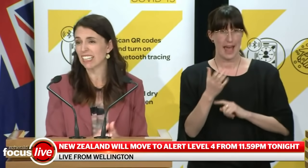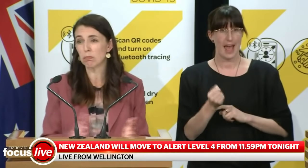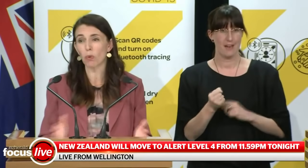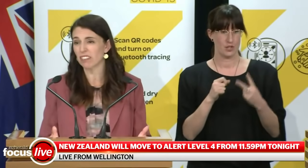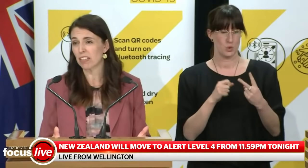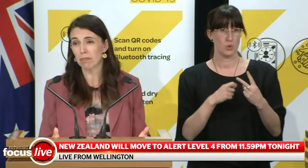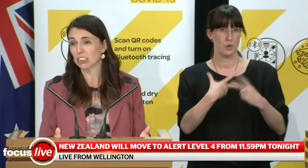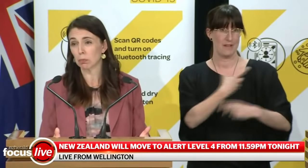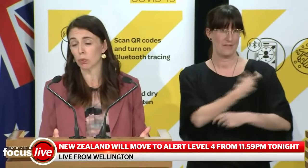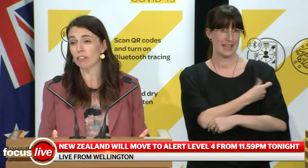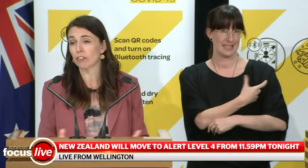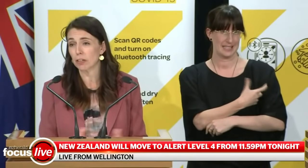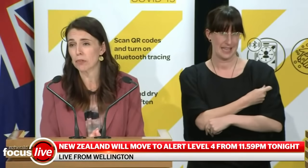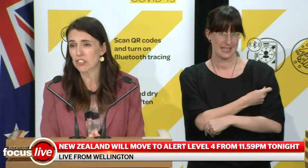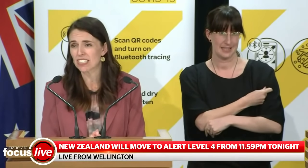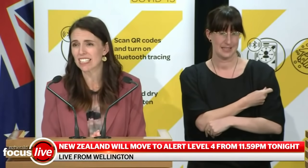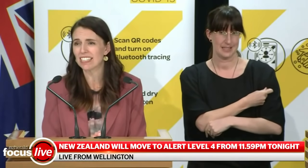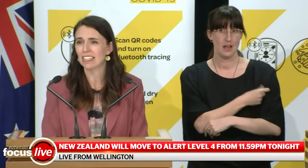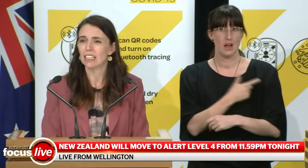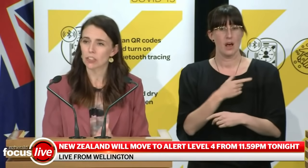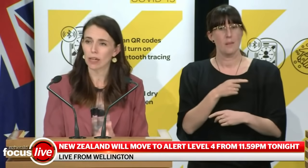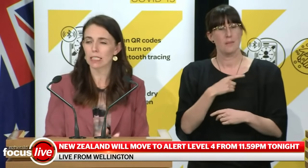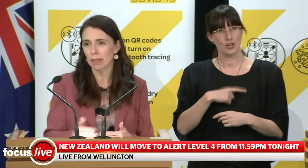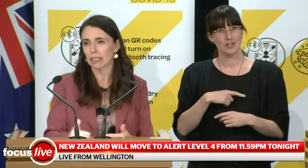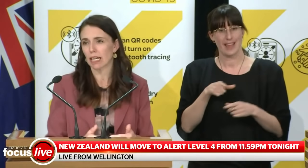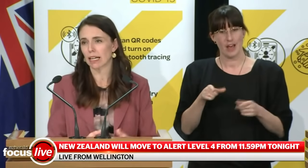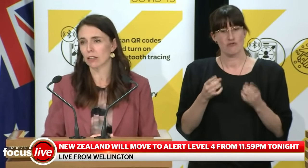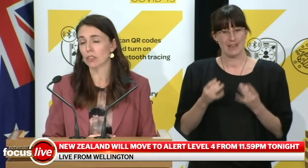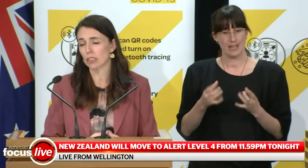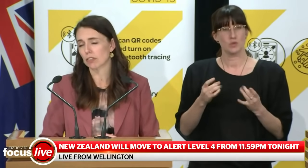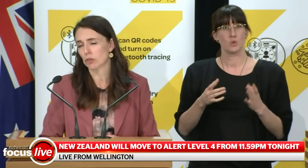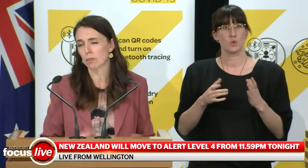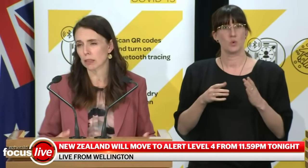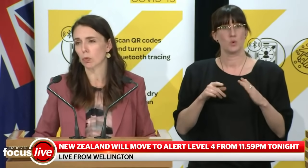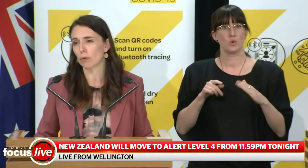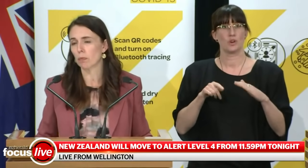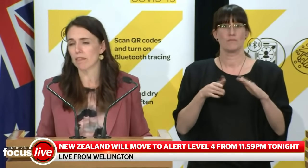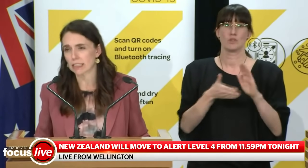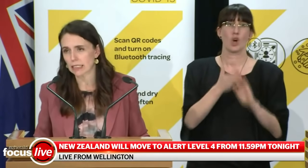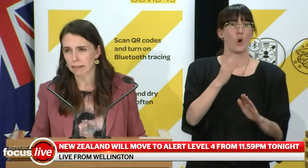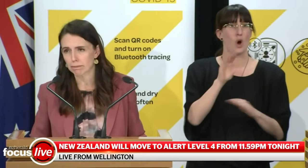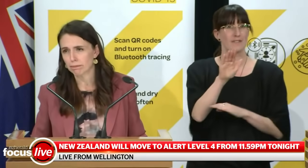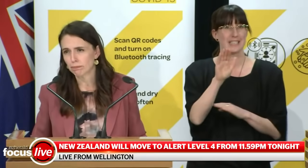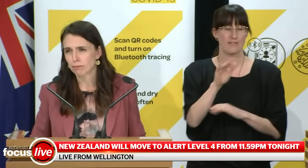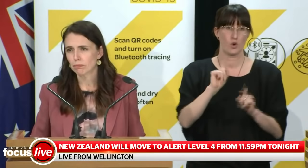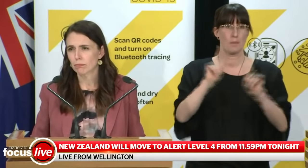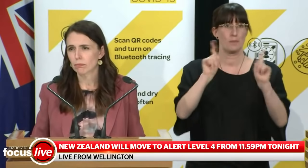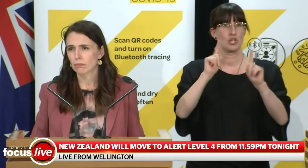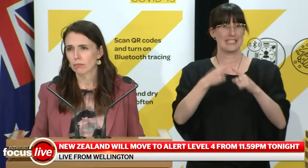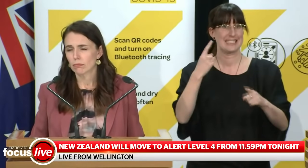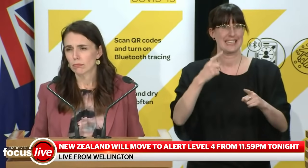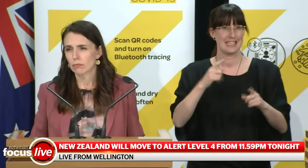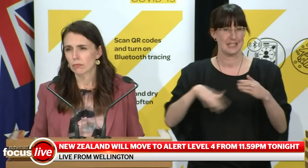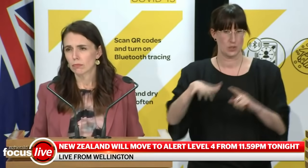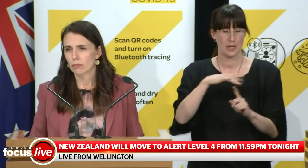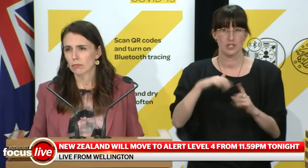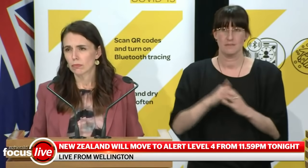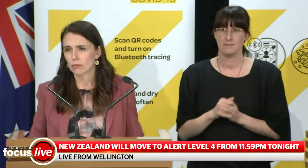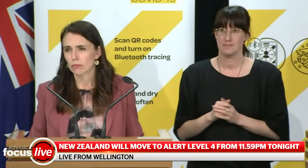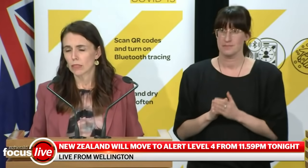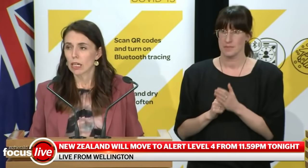a risk at any point of them being deployed for an emergency. So I expect that those individuals being deployed will be vaccinated. How long is the pre-departure test